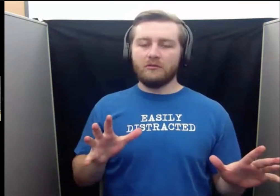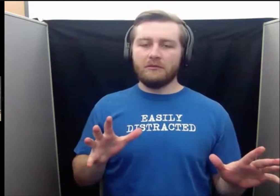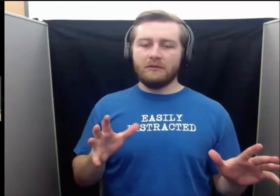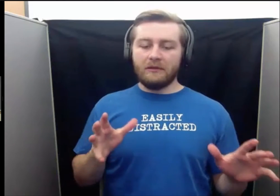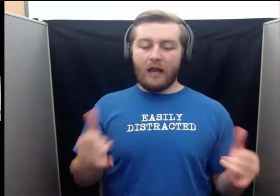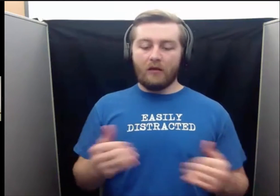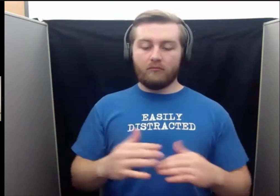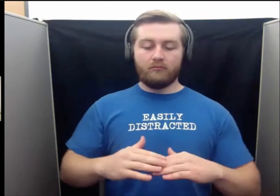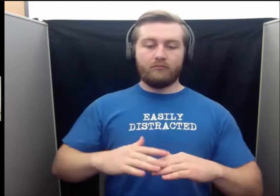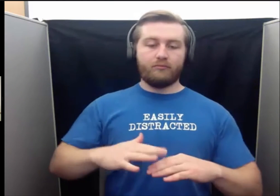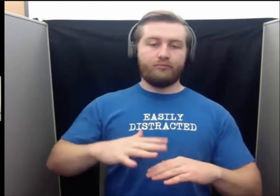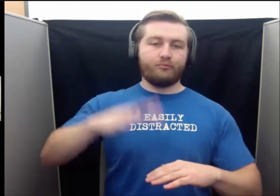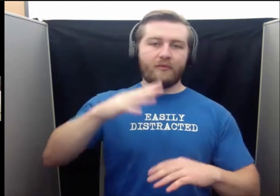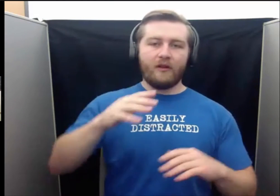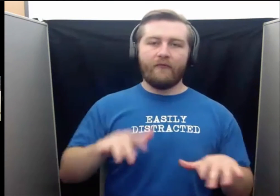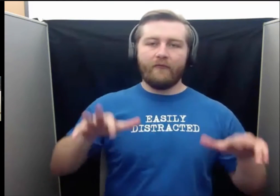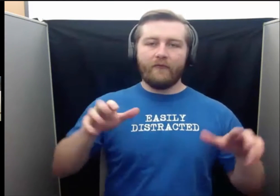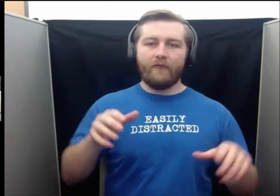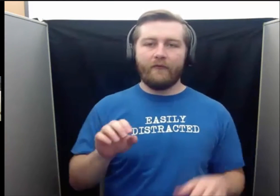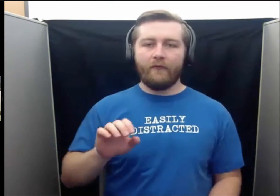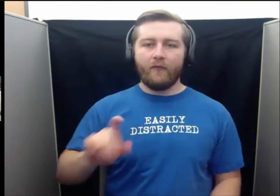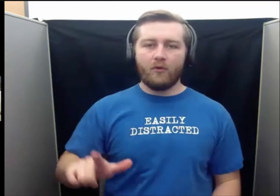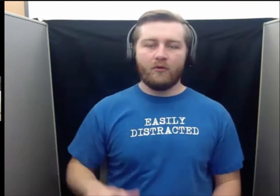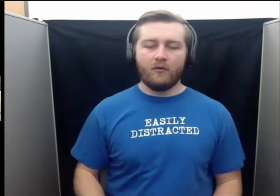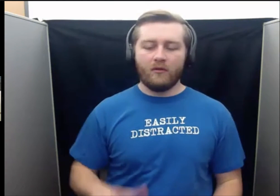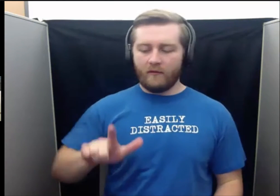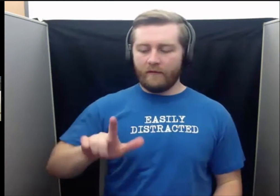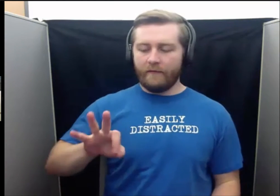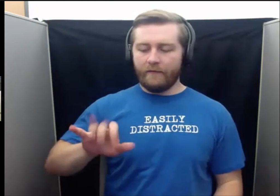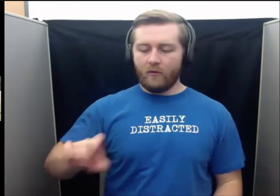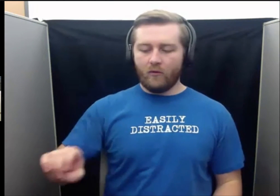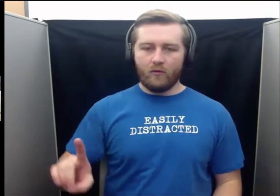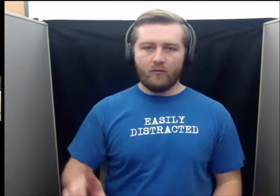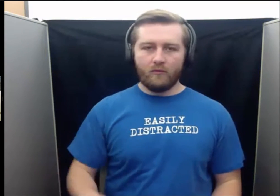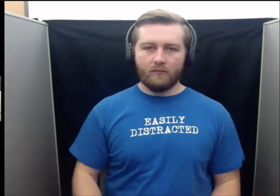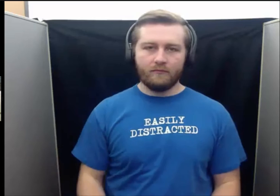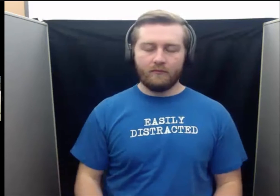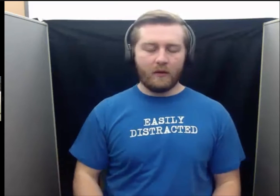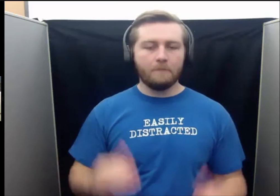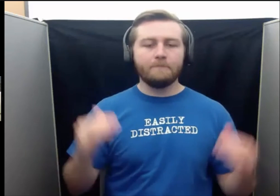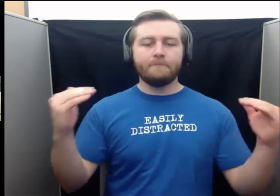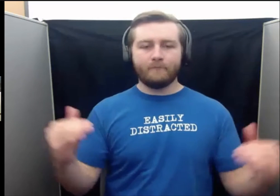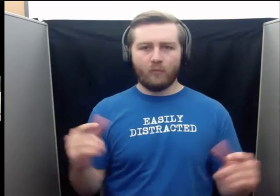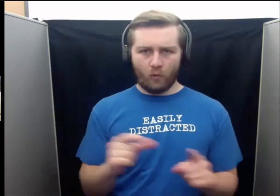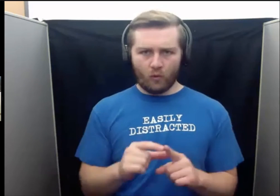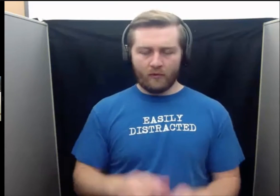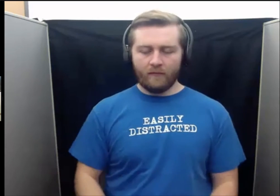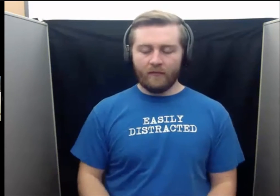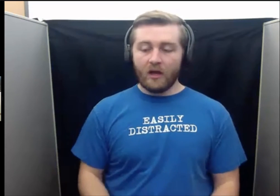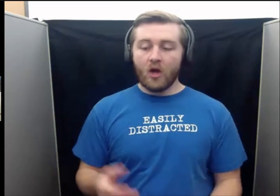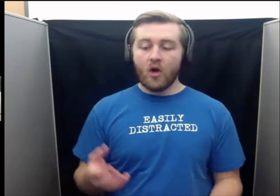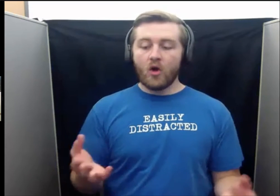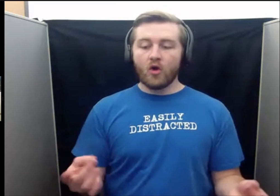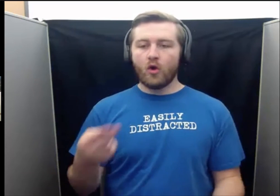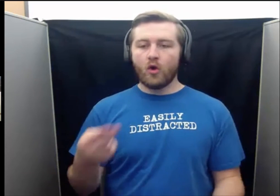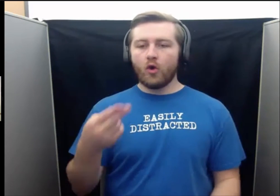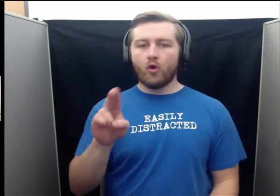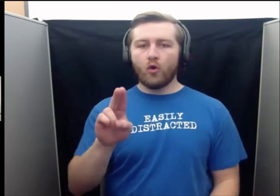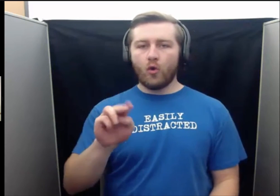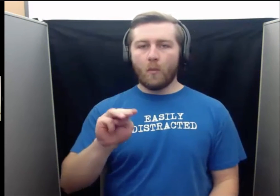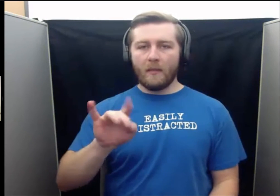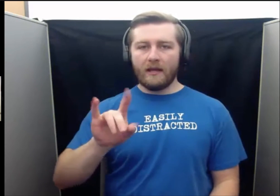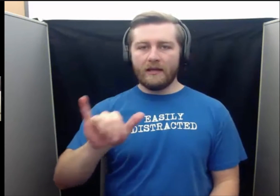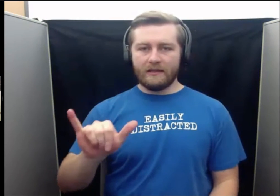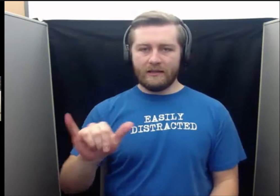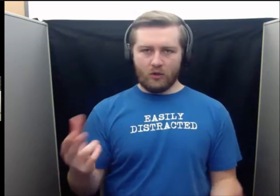Term you're all familiar with. You've heard several times, I'm sure. Humidity. Very simply put, water vapor